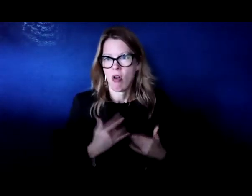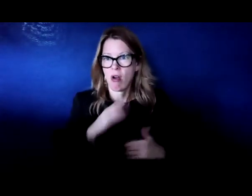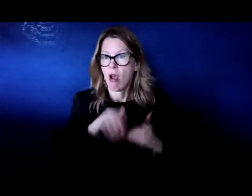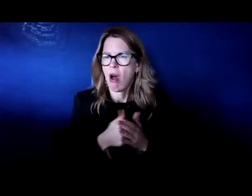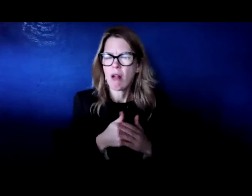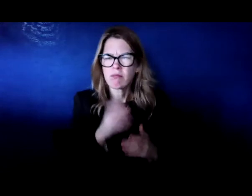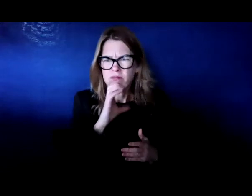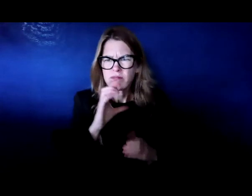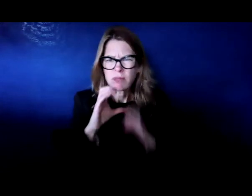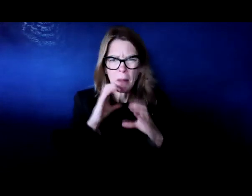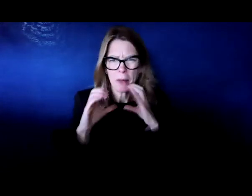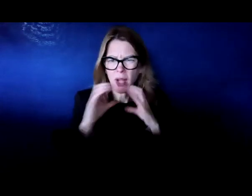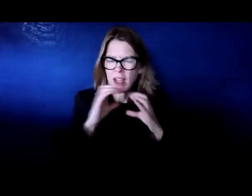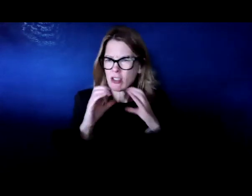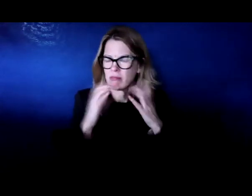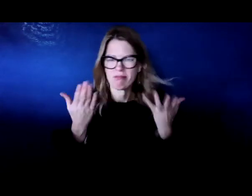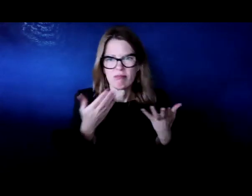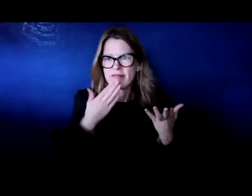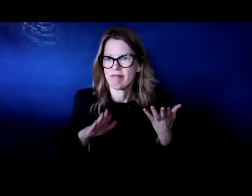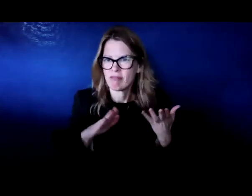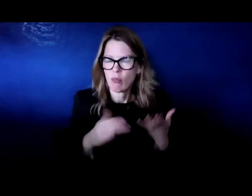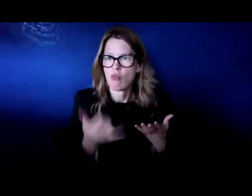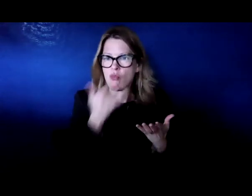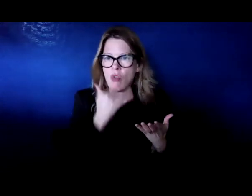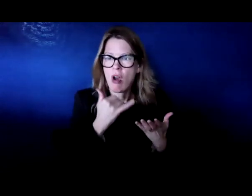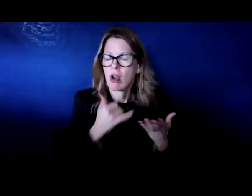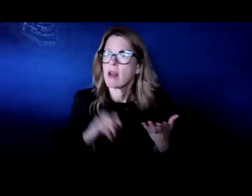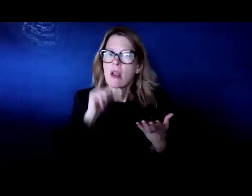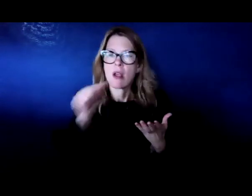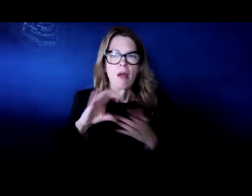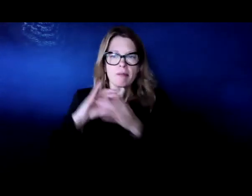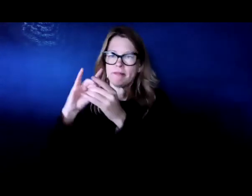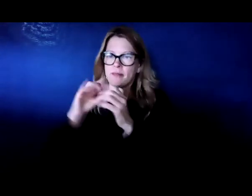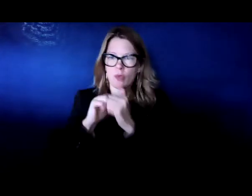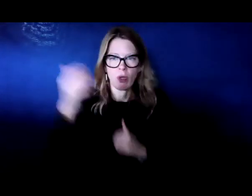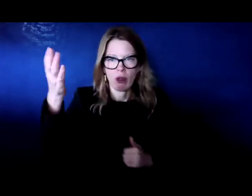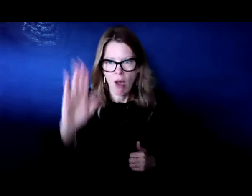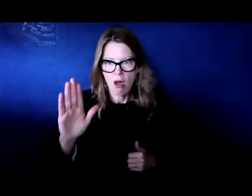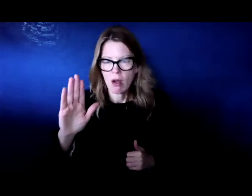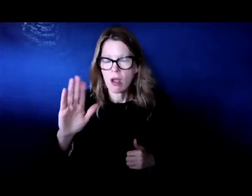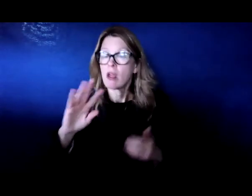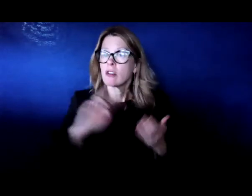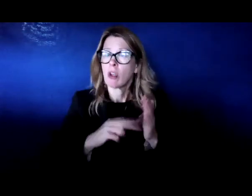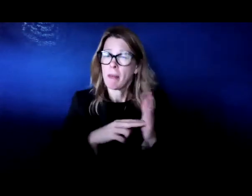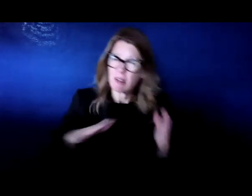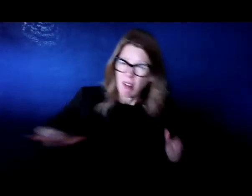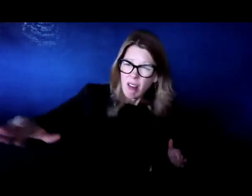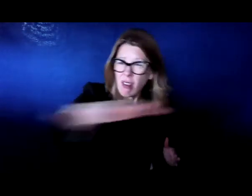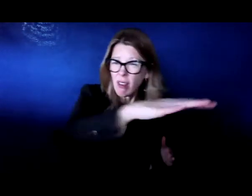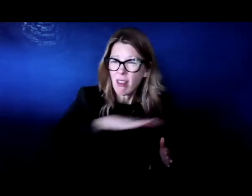folly. For all that his anger has not turned away, his hand is stretched out still.